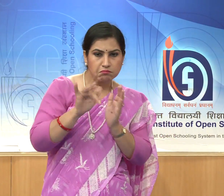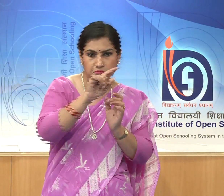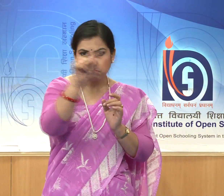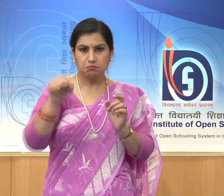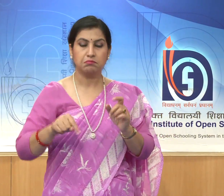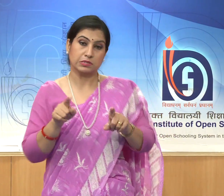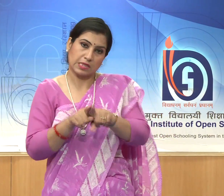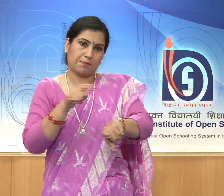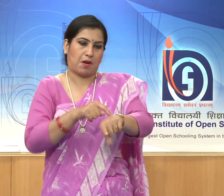in this period.